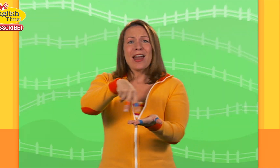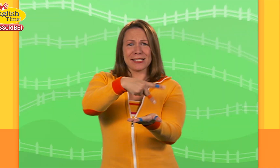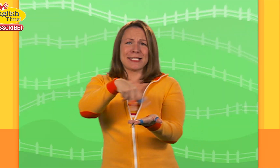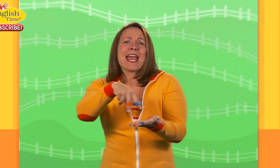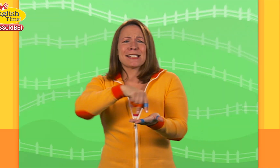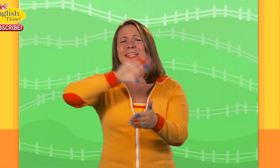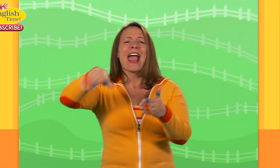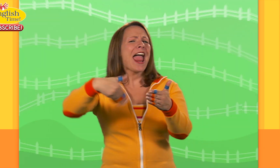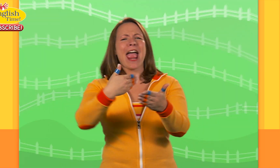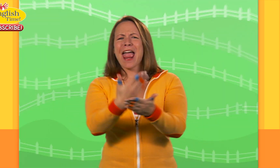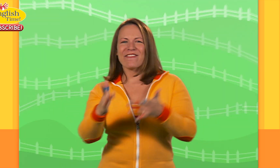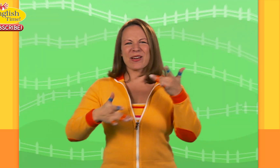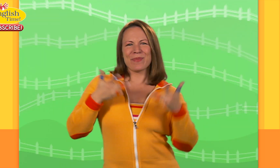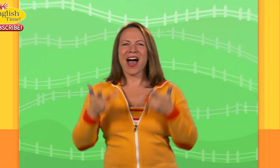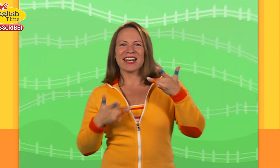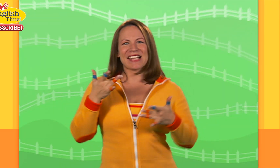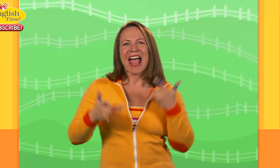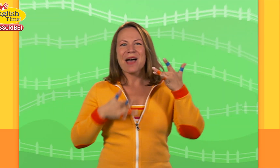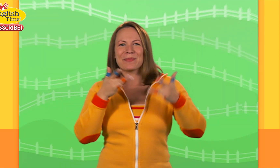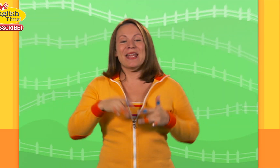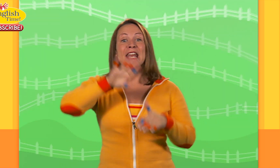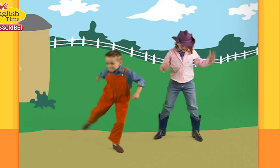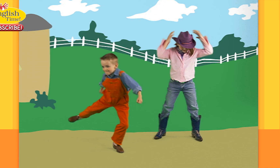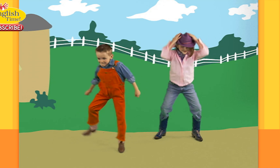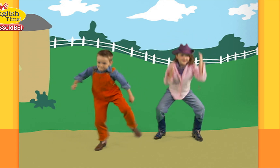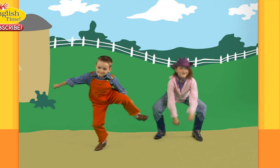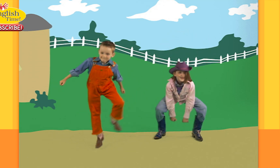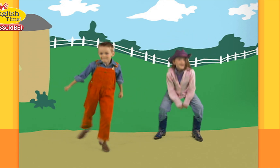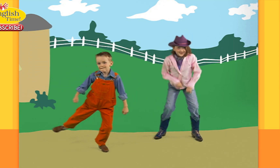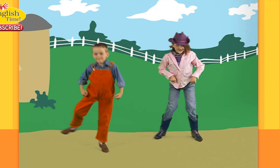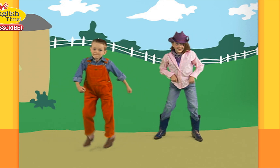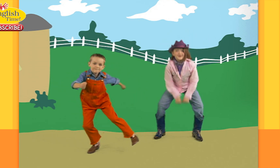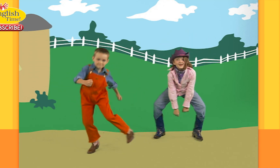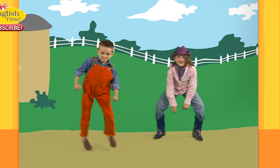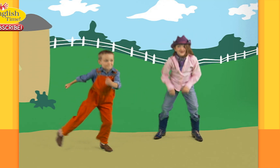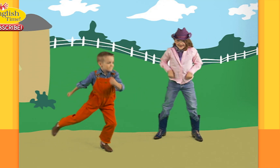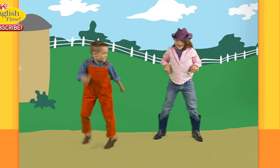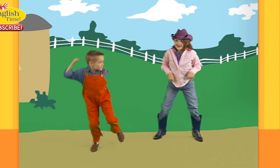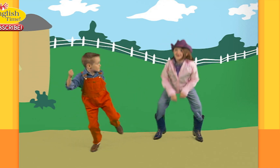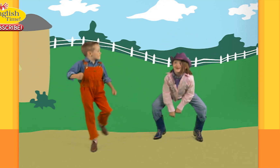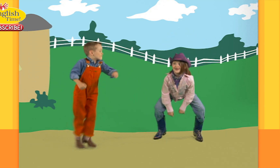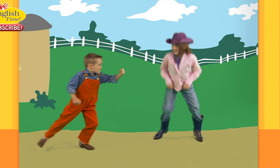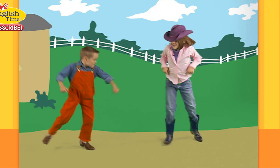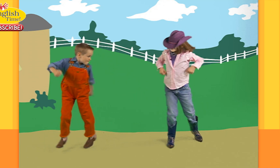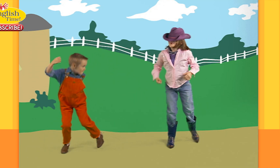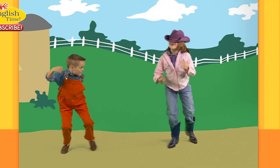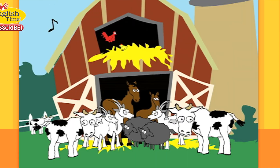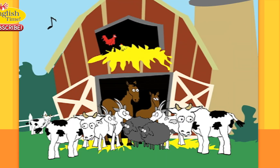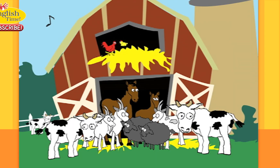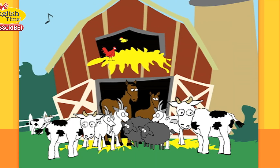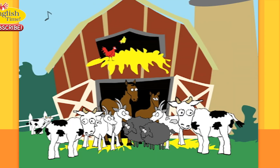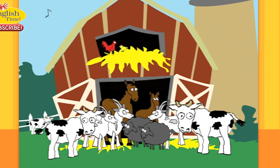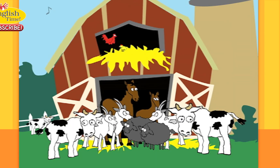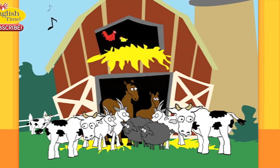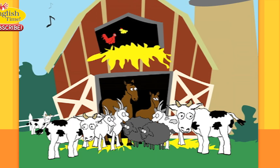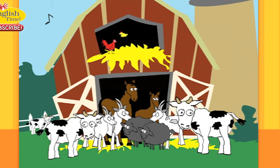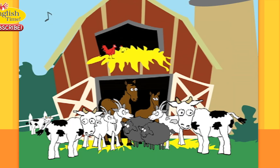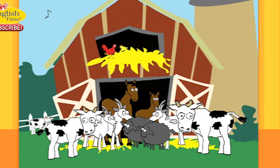Everybody's dancing, everybody's happening, everybody's happy down on Leahs Farm. Everybody's hopping,